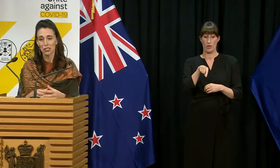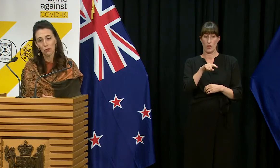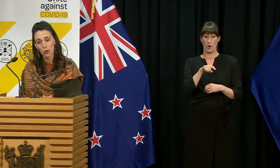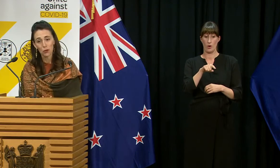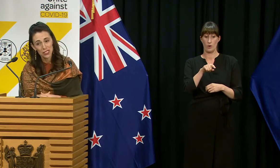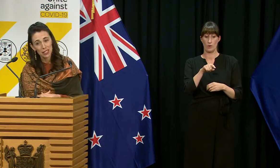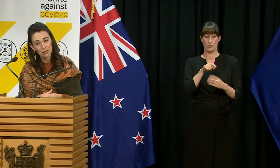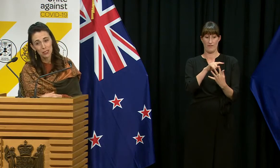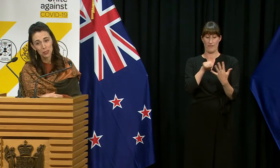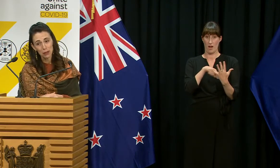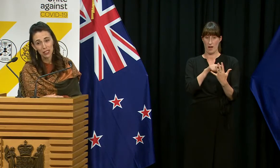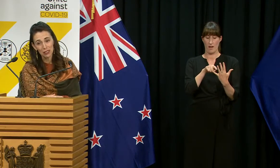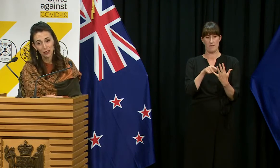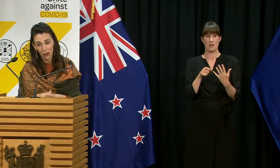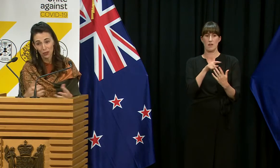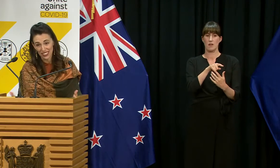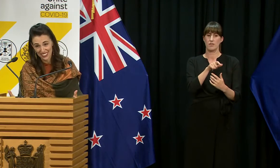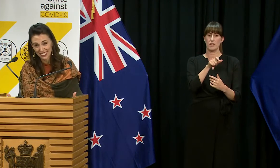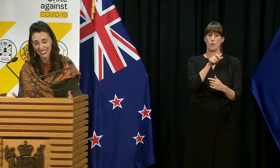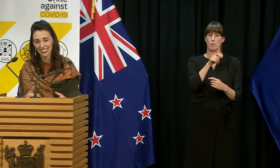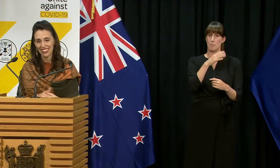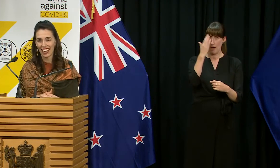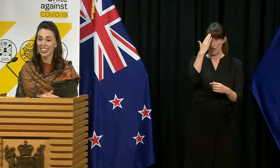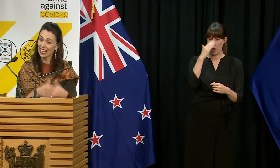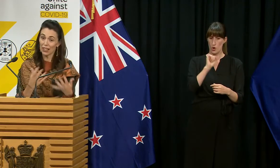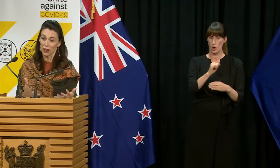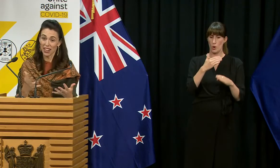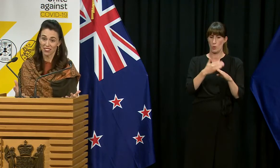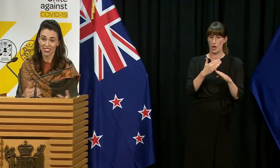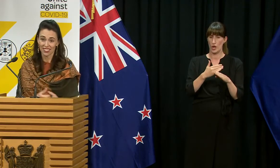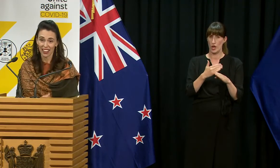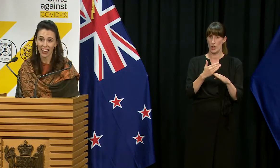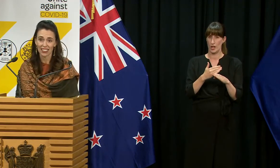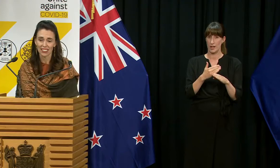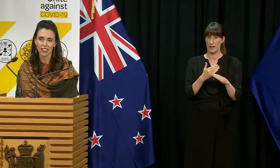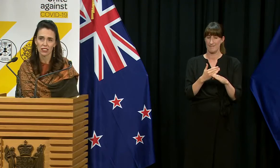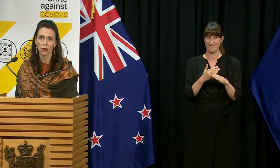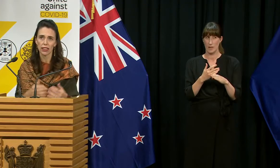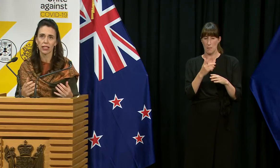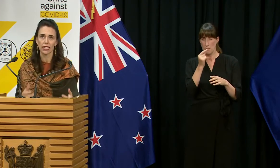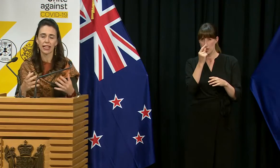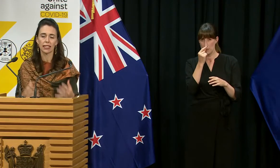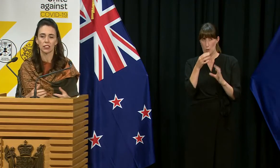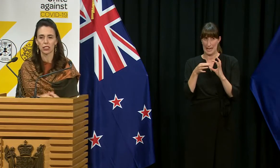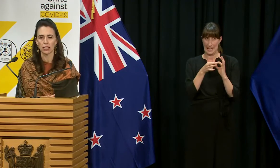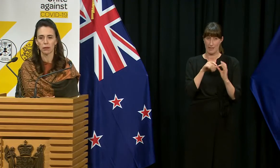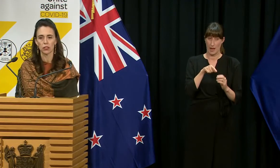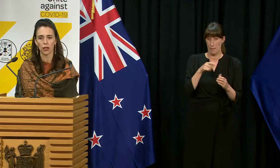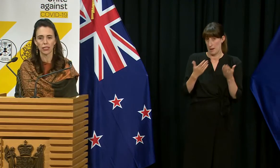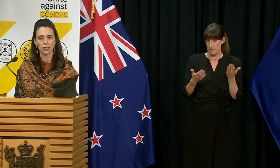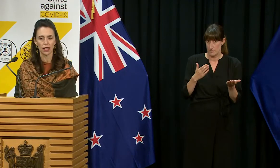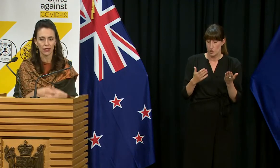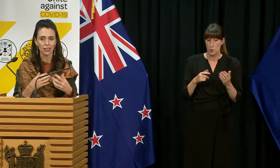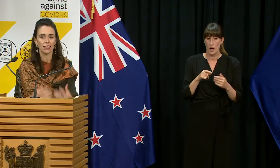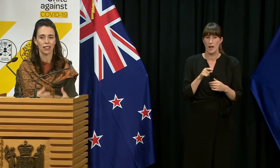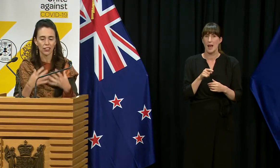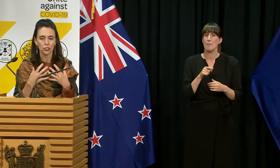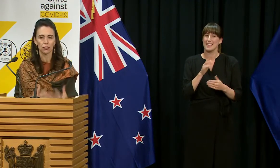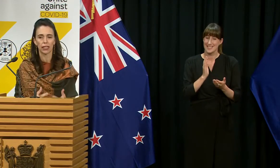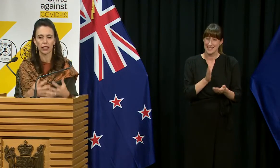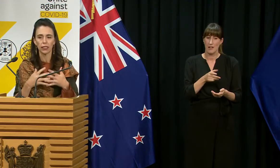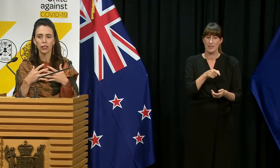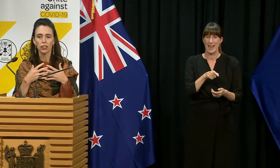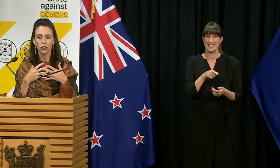that place of work was deemed to be low risk. And yet here we have this case. And so I think, again, it just demonstrates that this is